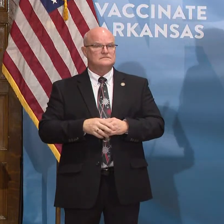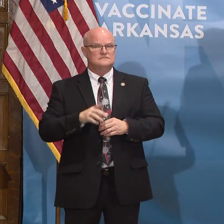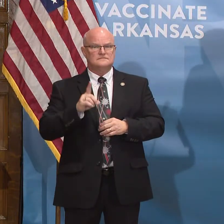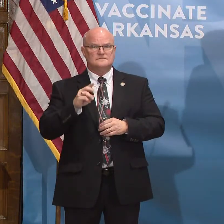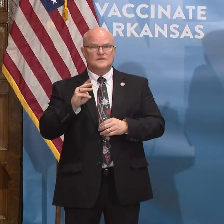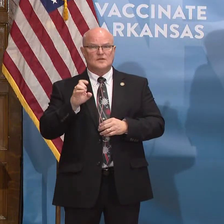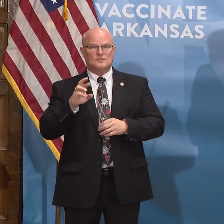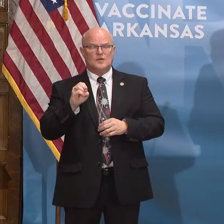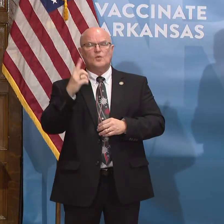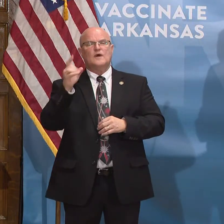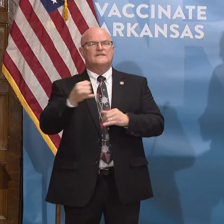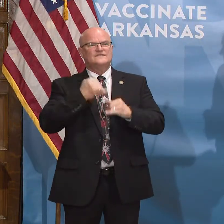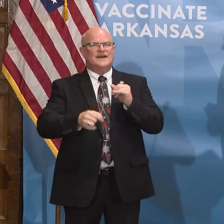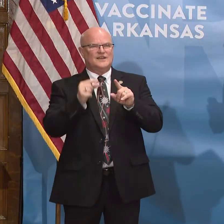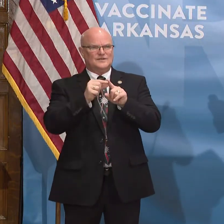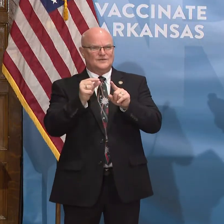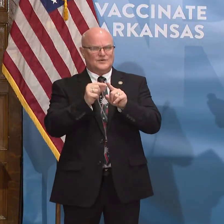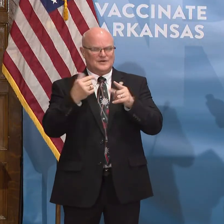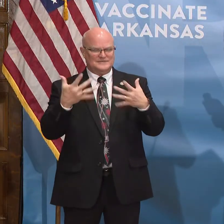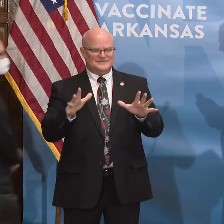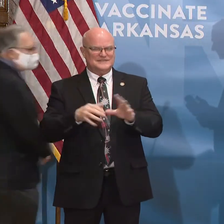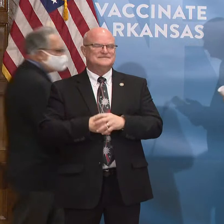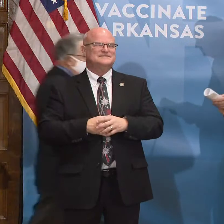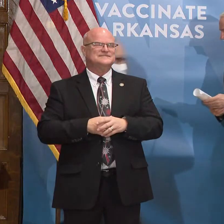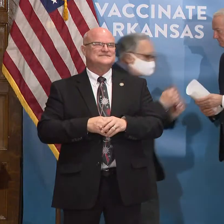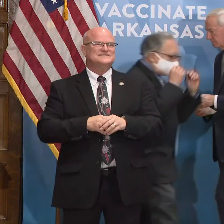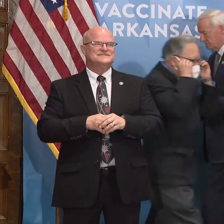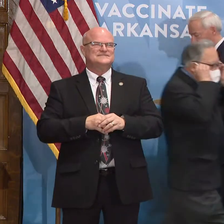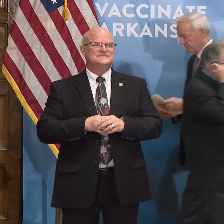Dr. Romero had one final word.